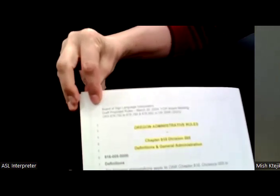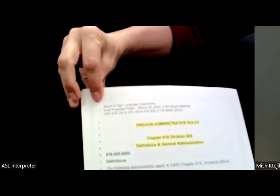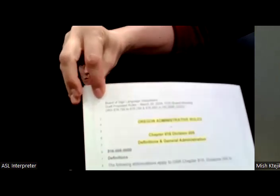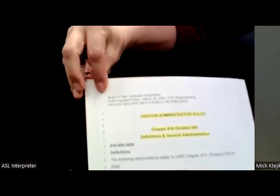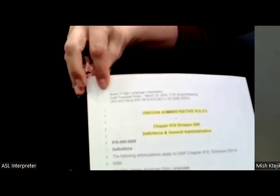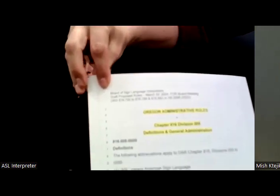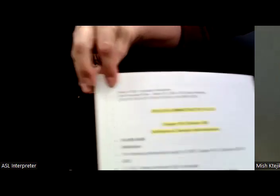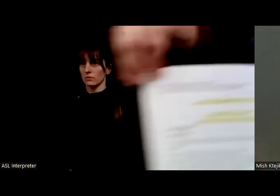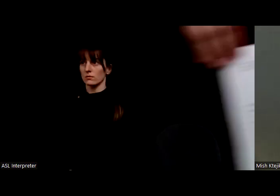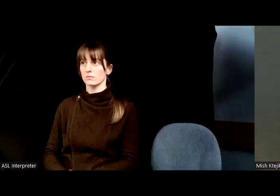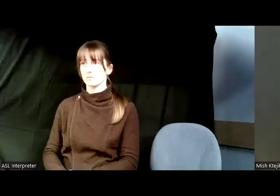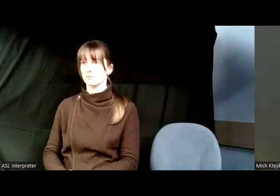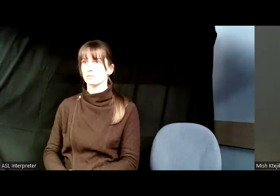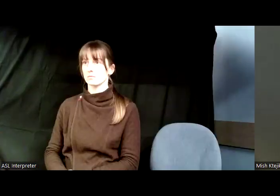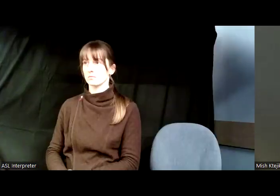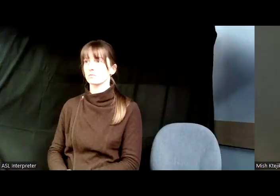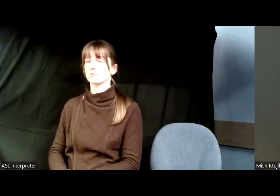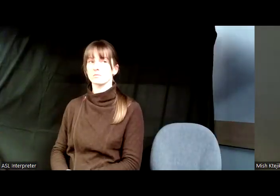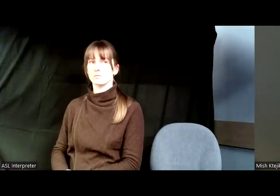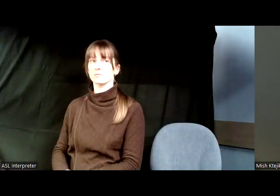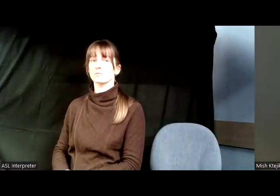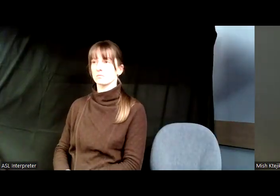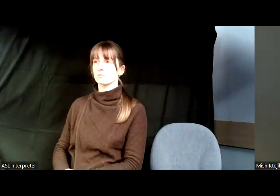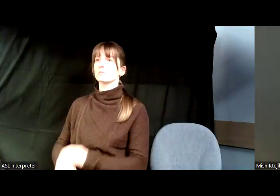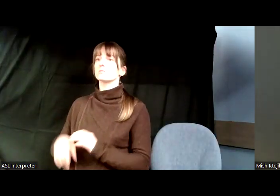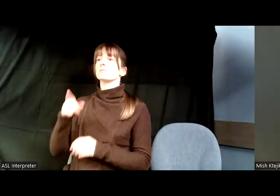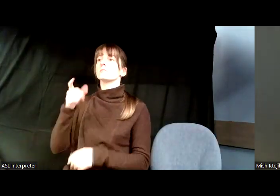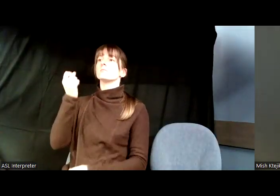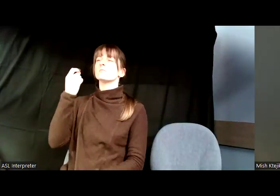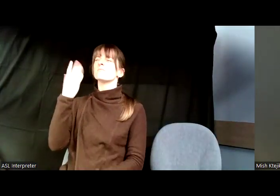only define something when you use it frequently in the rules.